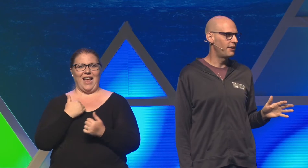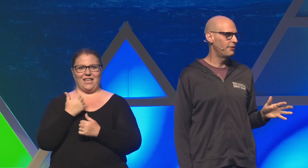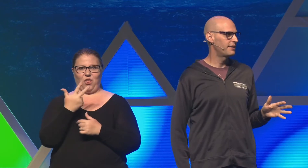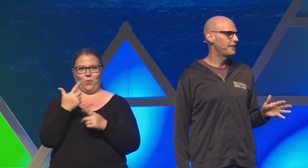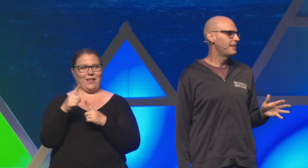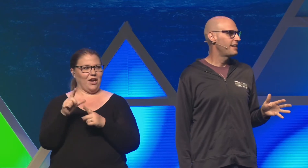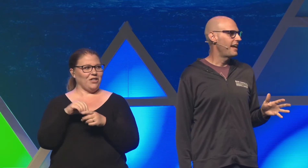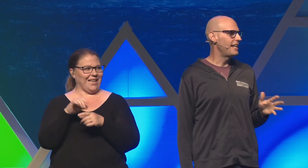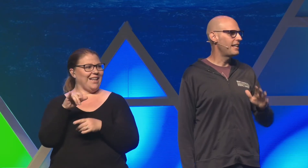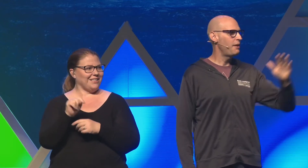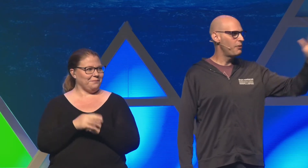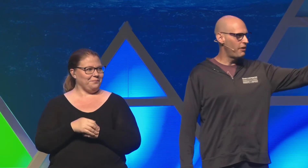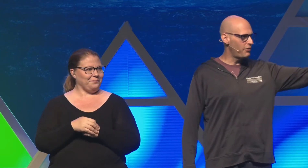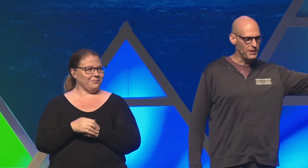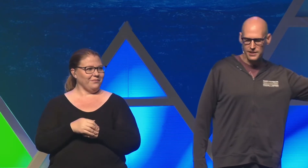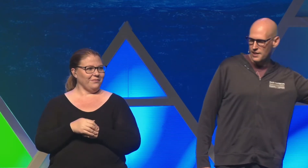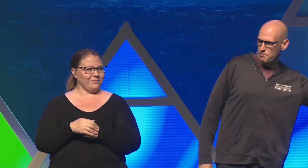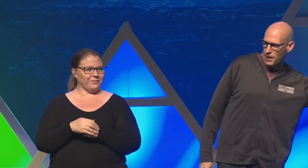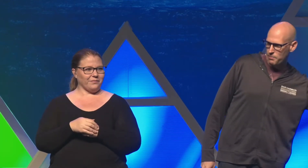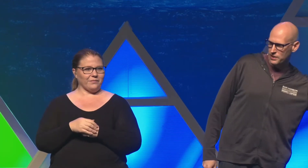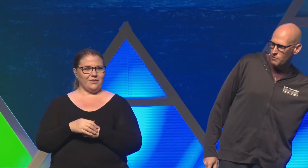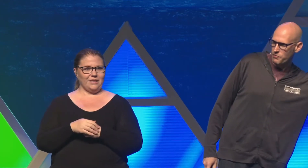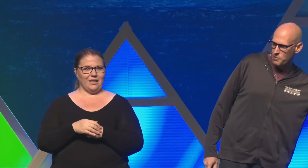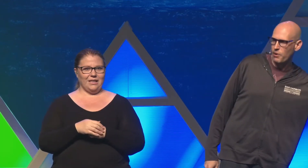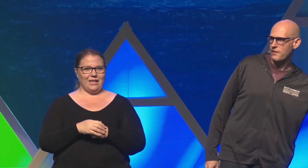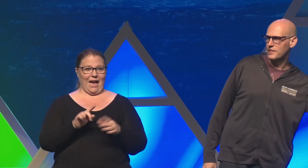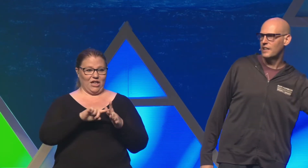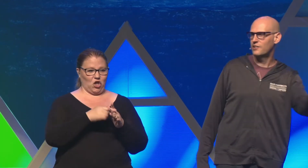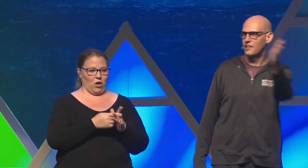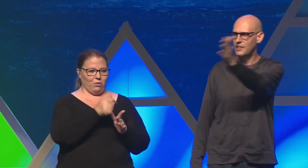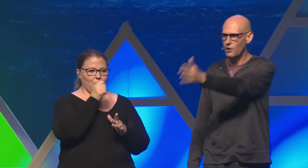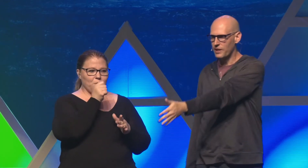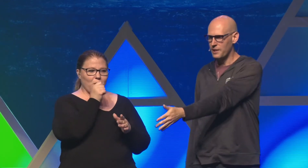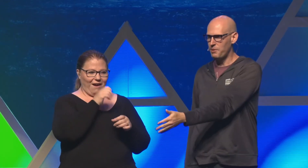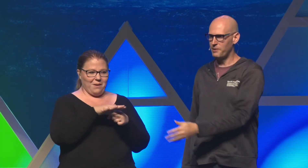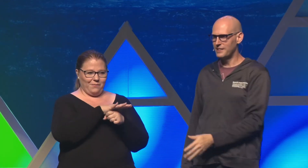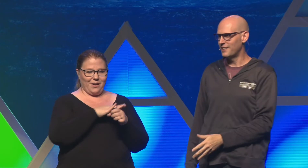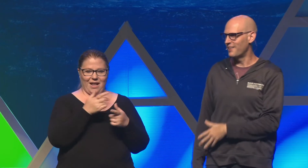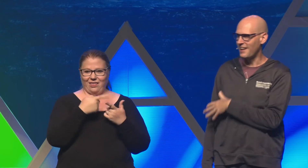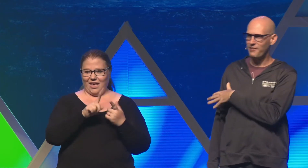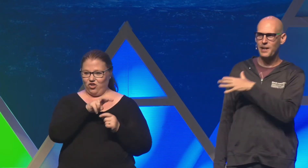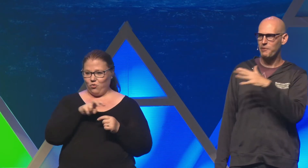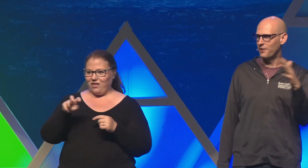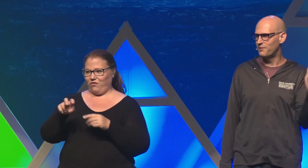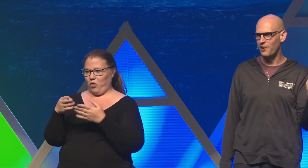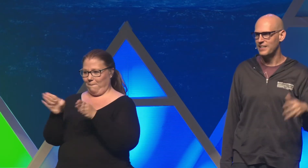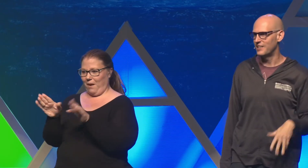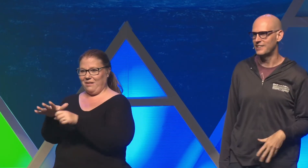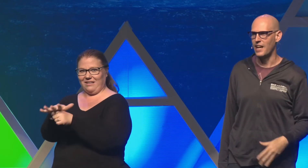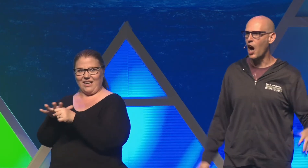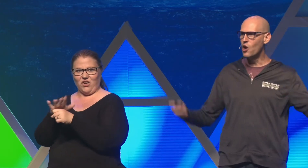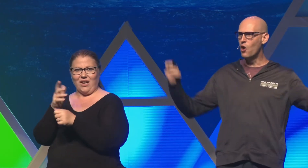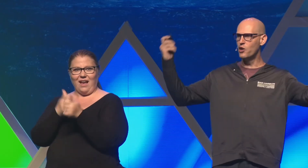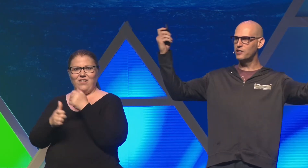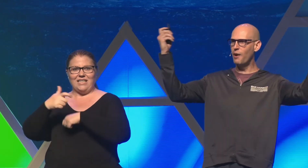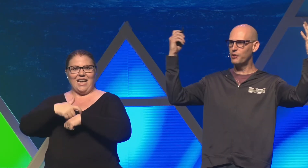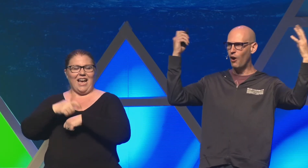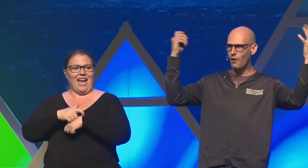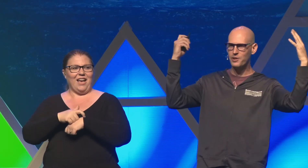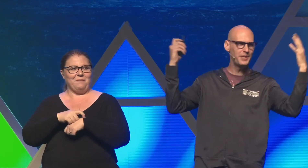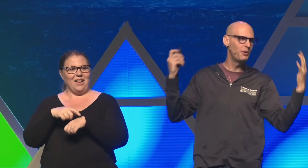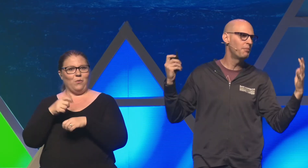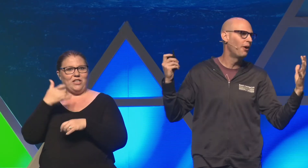you know? And he went from the private sector to then go work in the public sector. And every time we get on the phone, he's just like, I don't understand